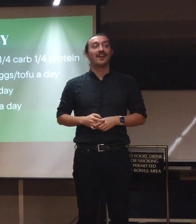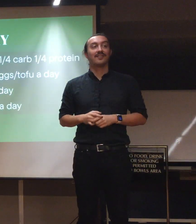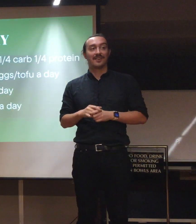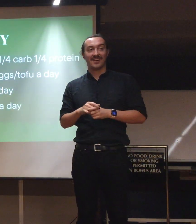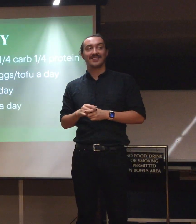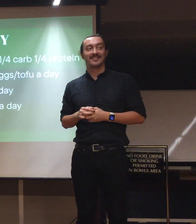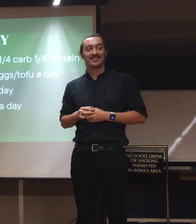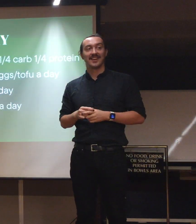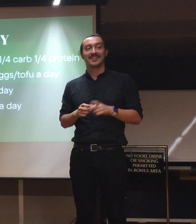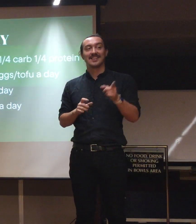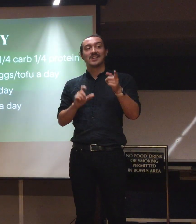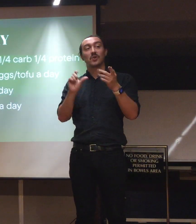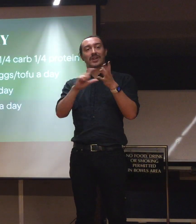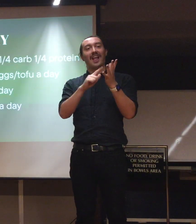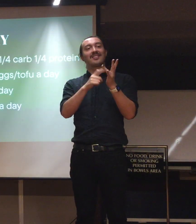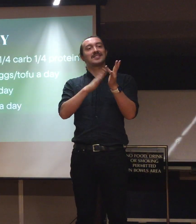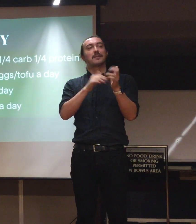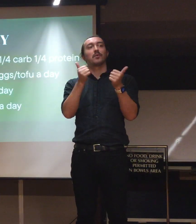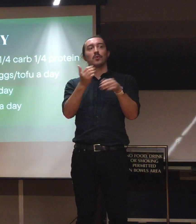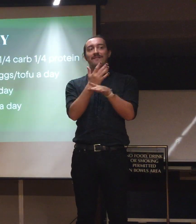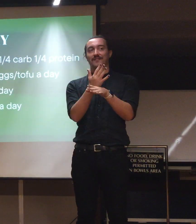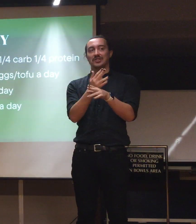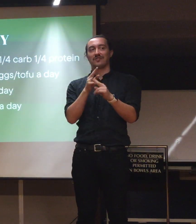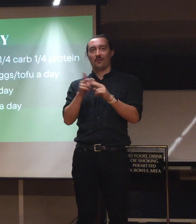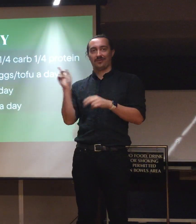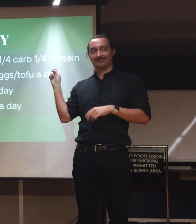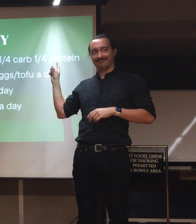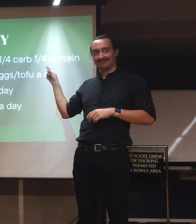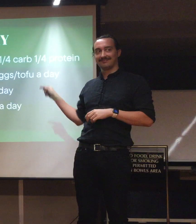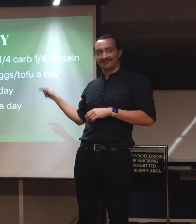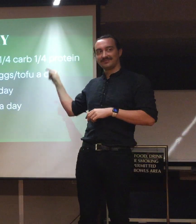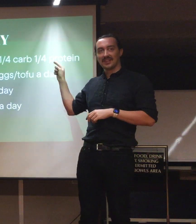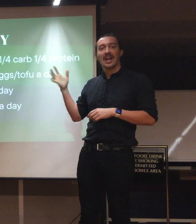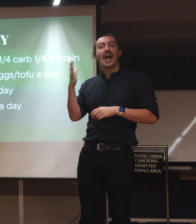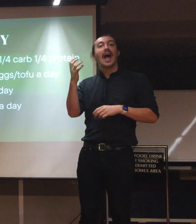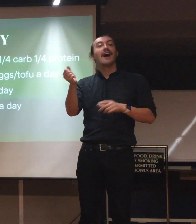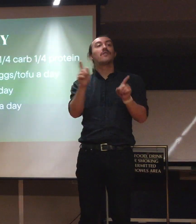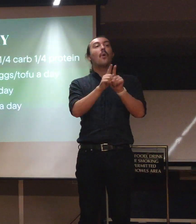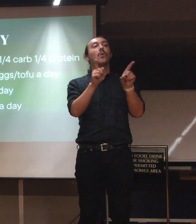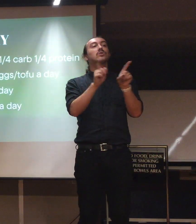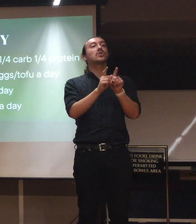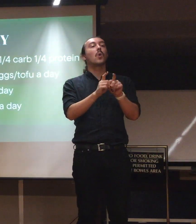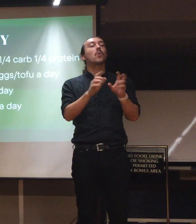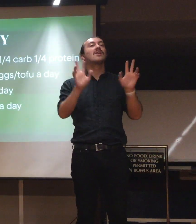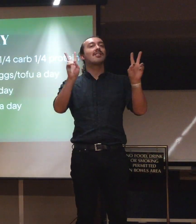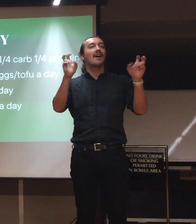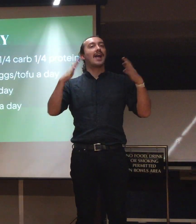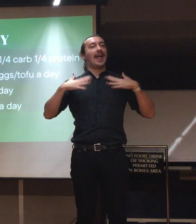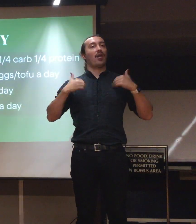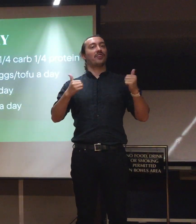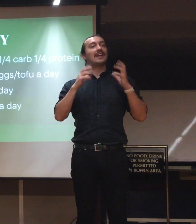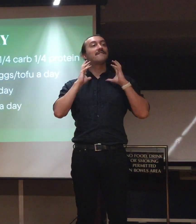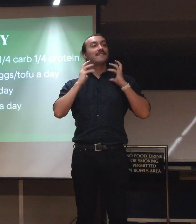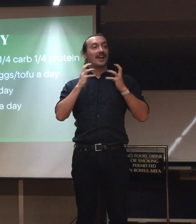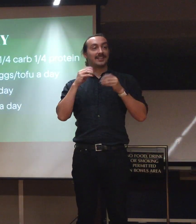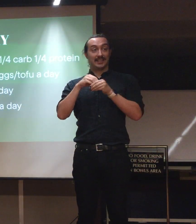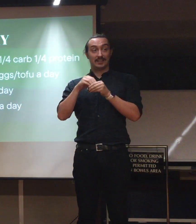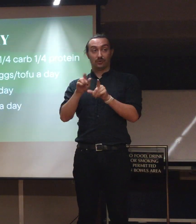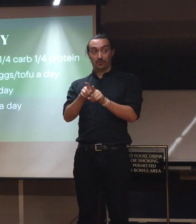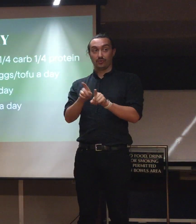So salmon is a really good fish, and it's got a lot of healthy fats in there too.